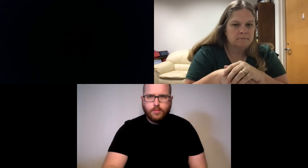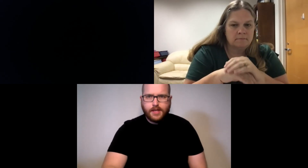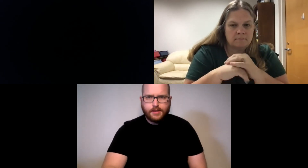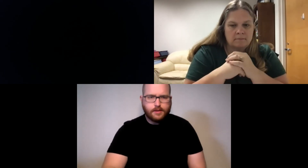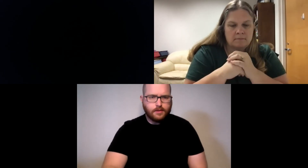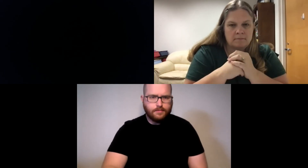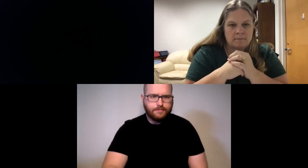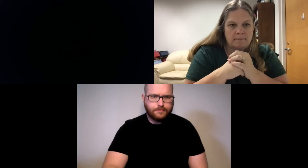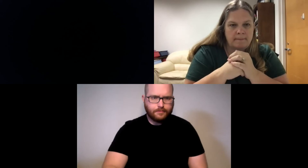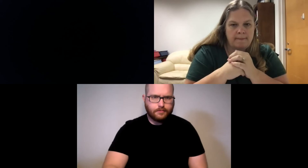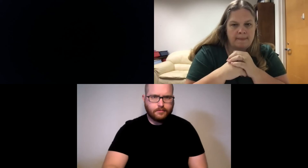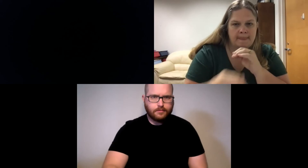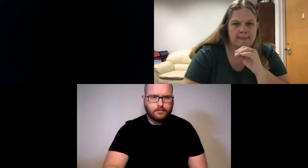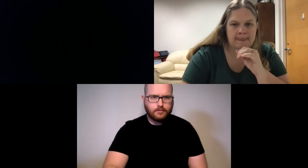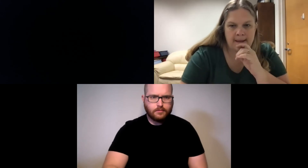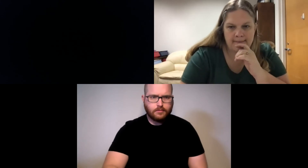Couple more minutes.